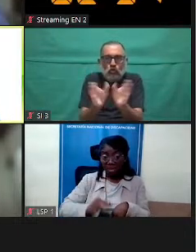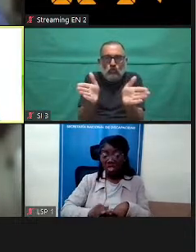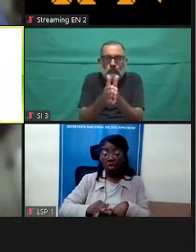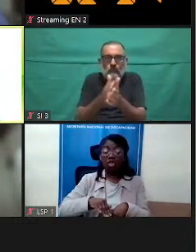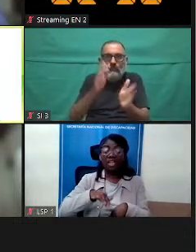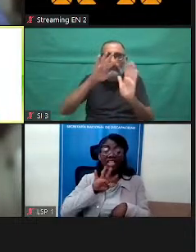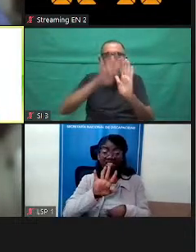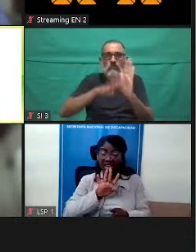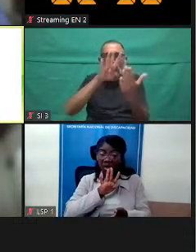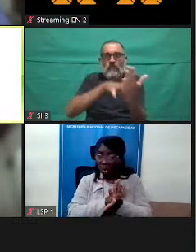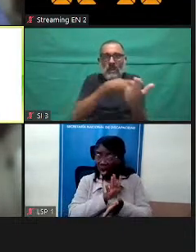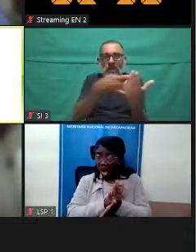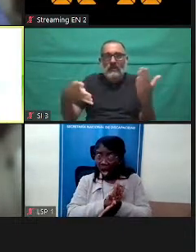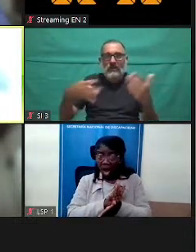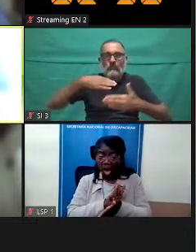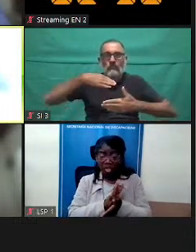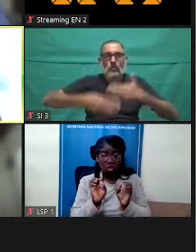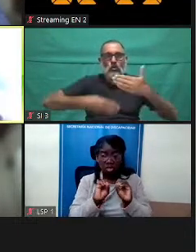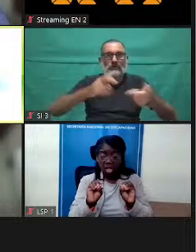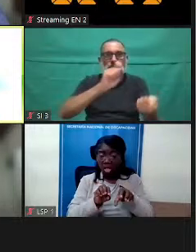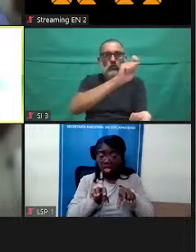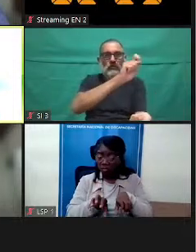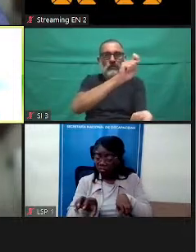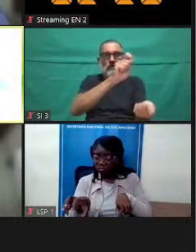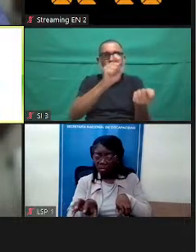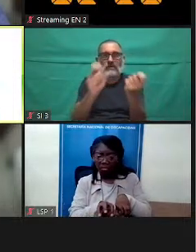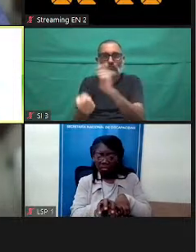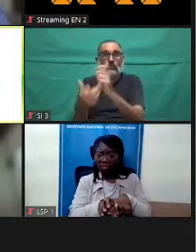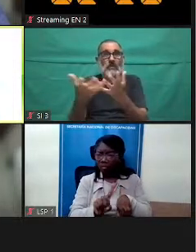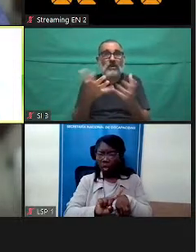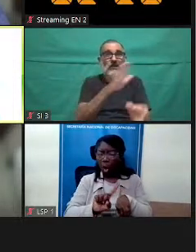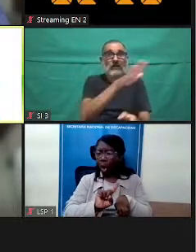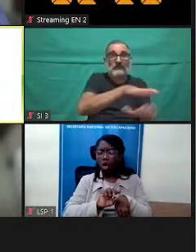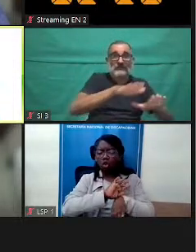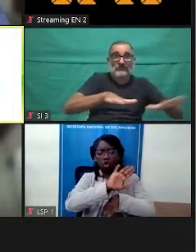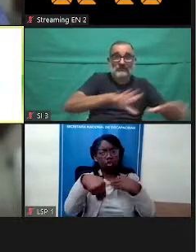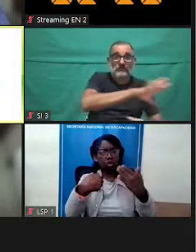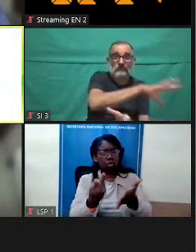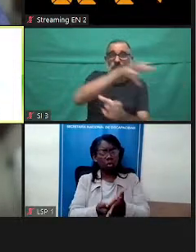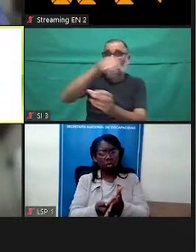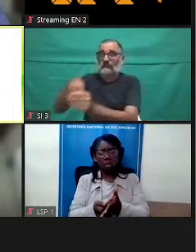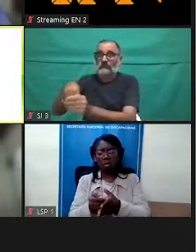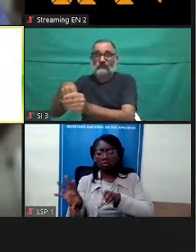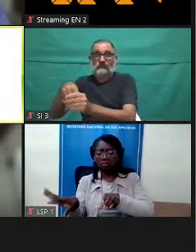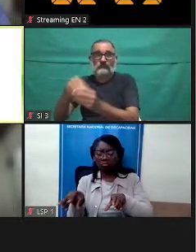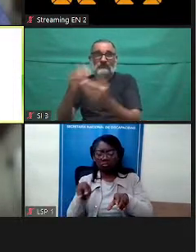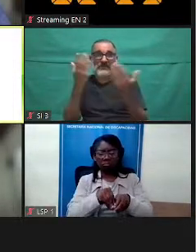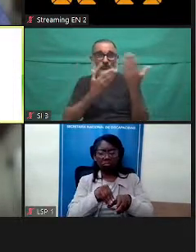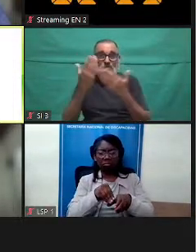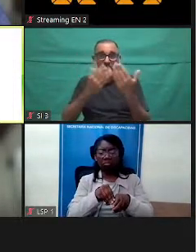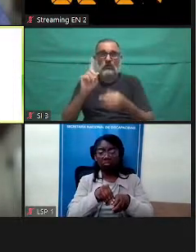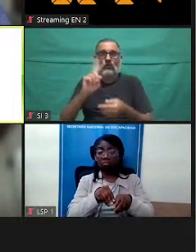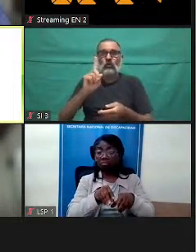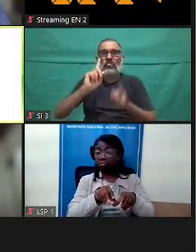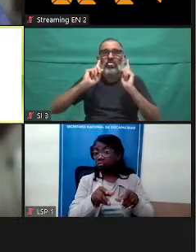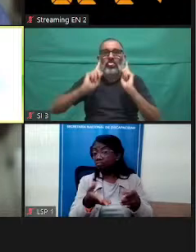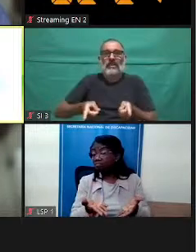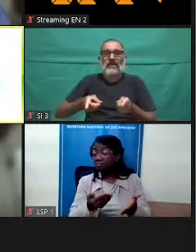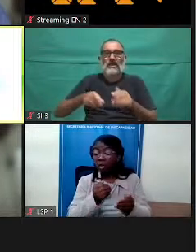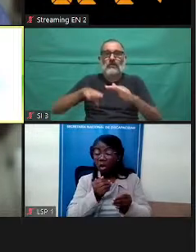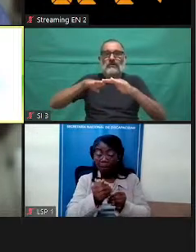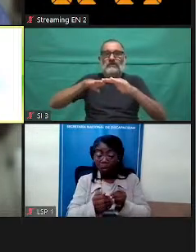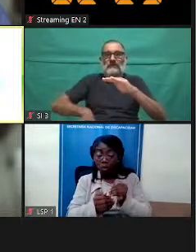getting underage too during children younger than five years of age in a